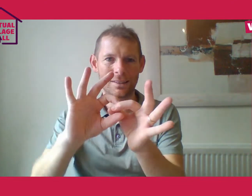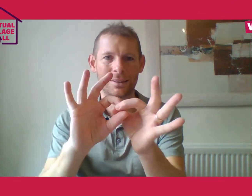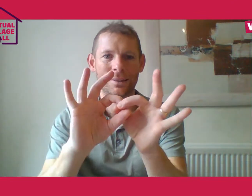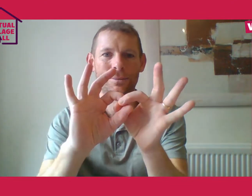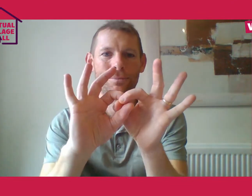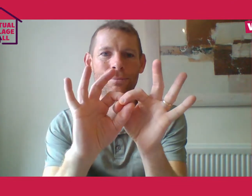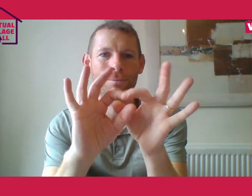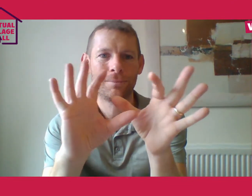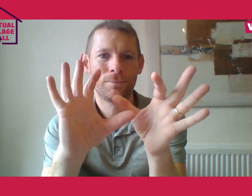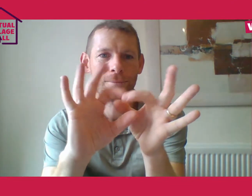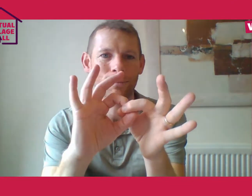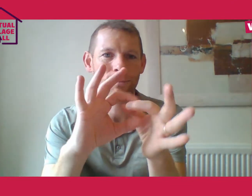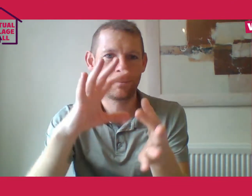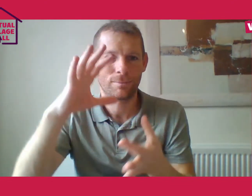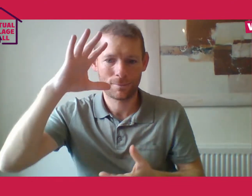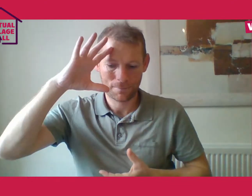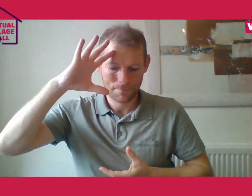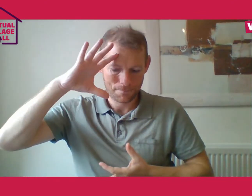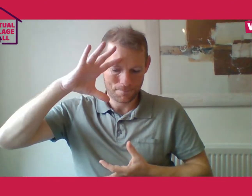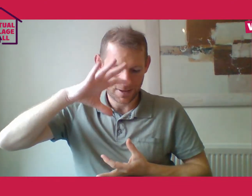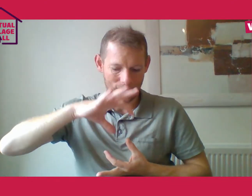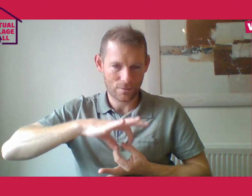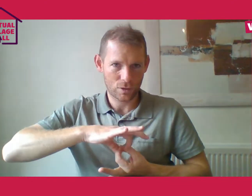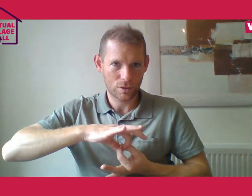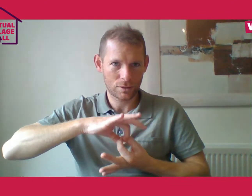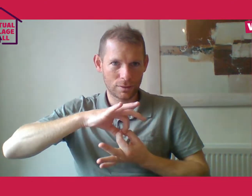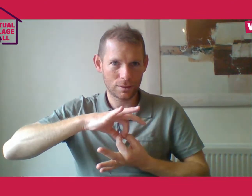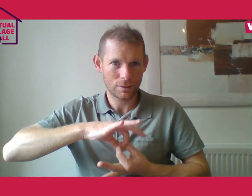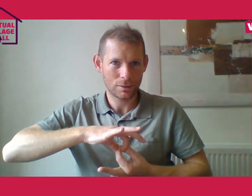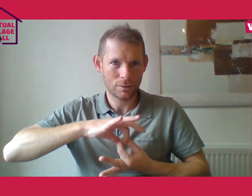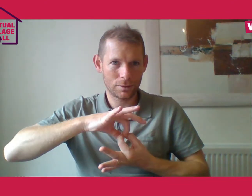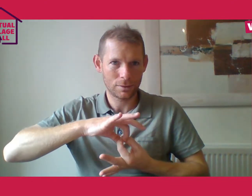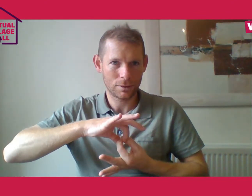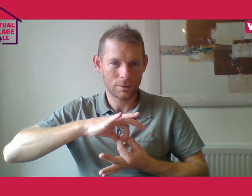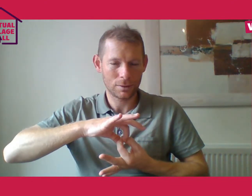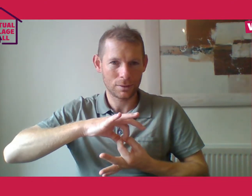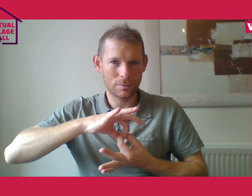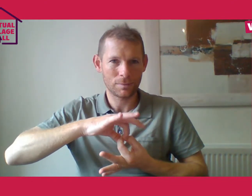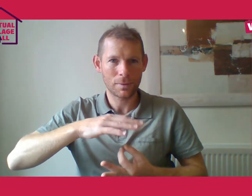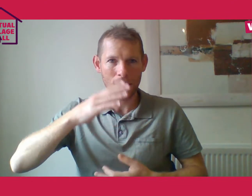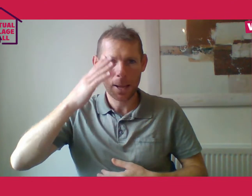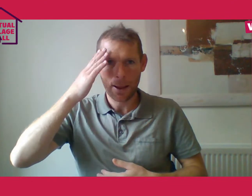Mindfulness. So linking the fingers together, coming down from your forehead.